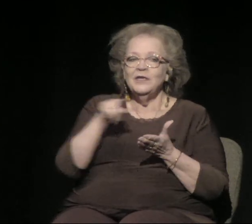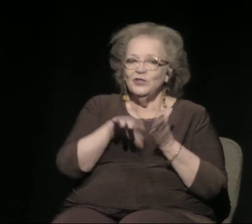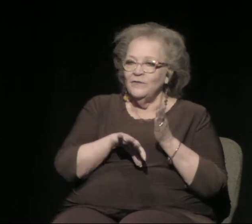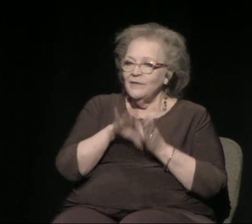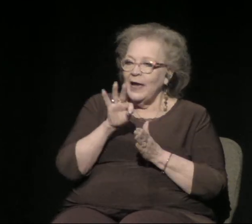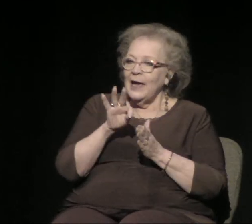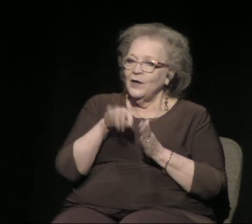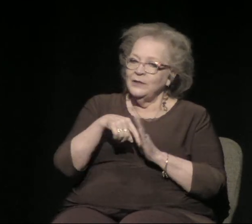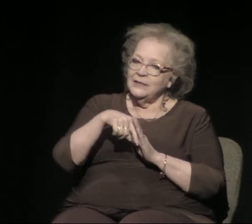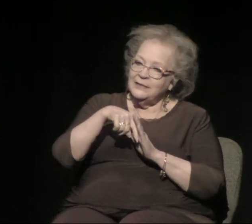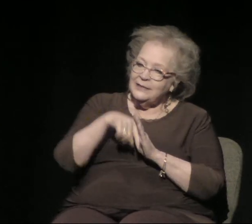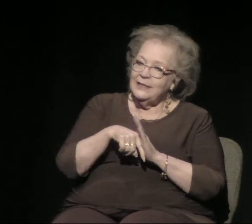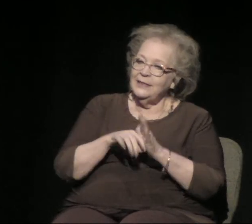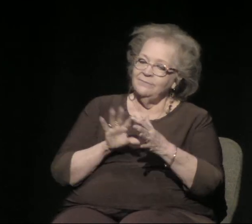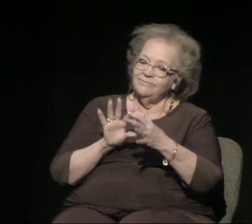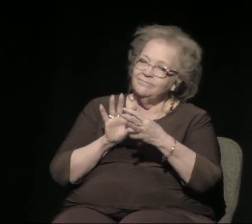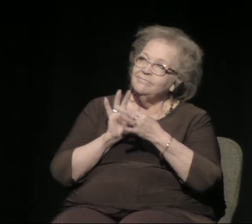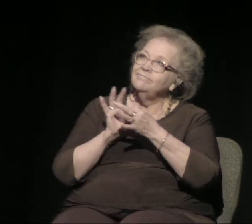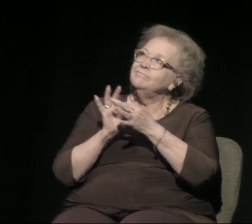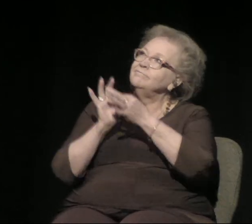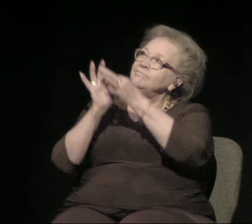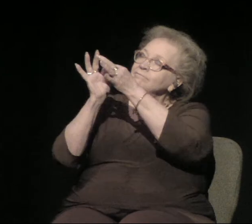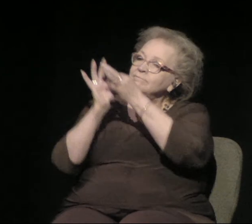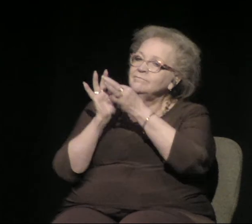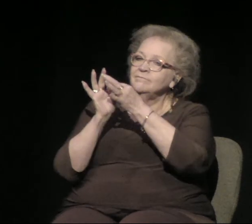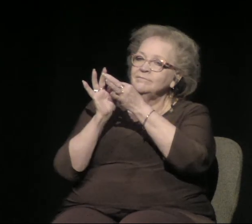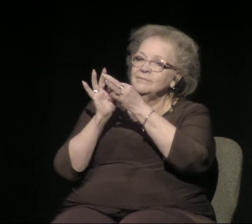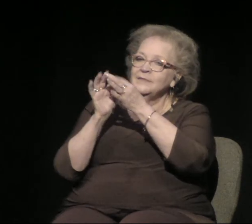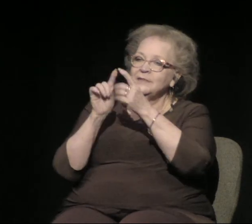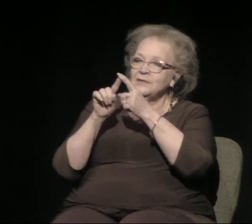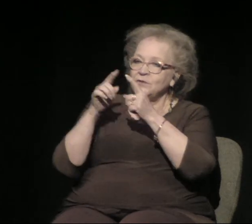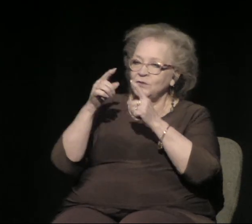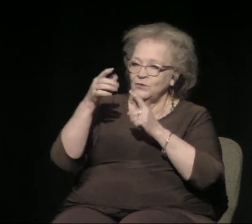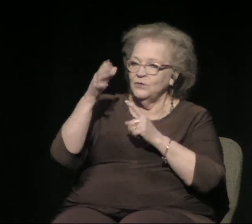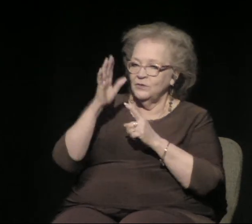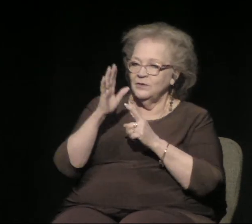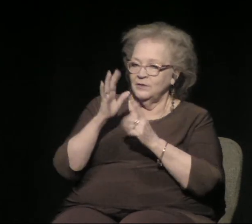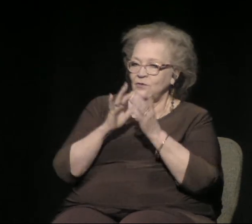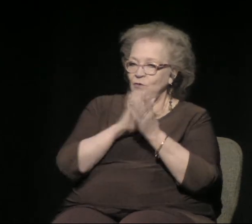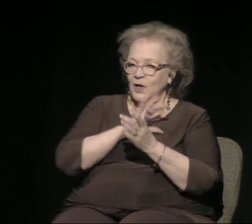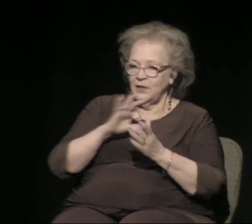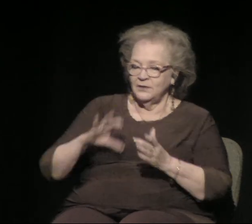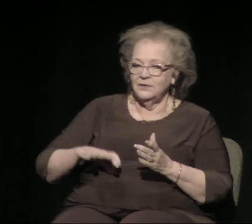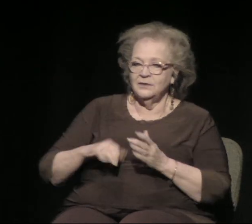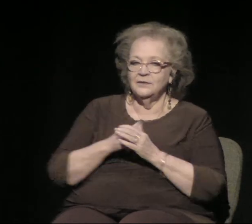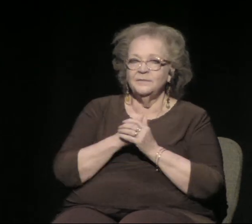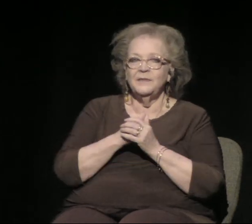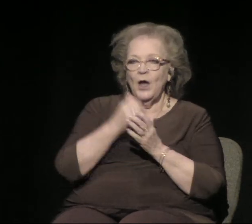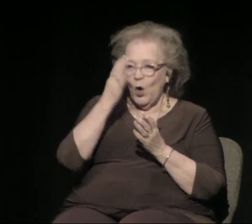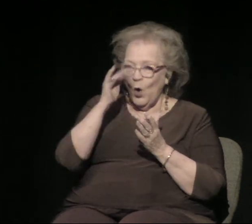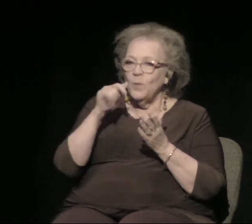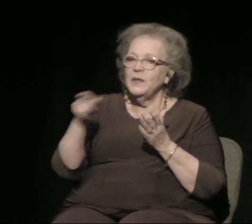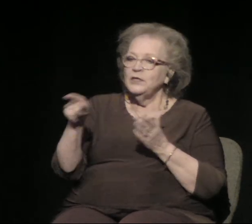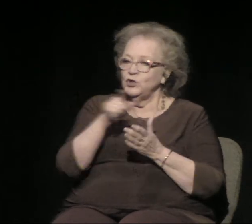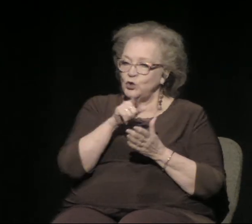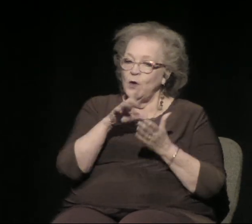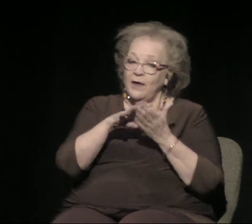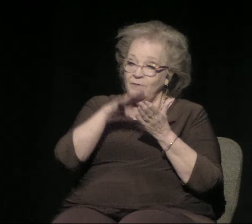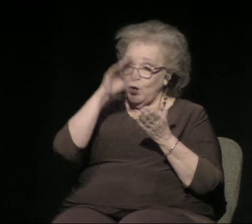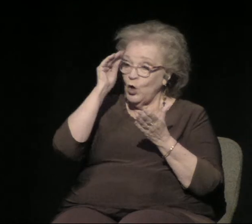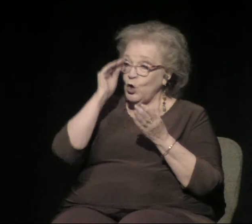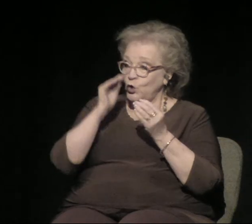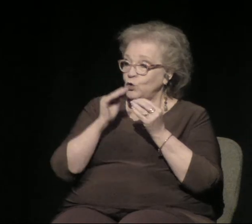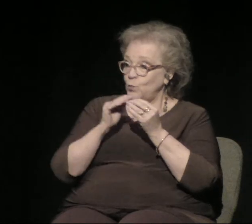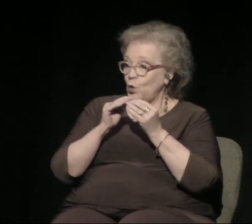a deeper connection to Christ through this book. I hope that there's been a heart work done in you, and I hope that you've learned